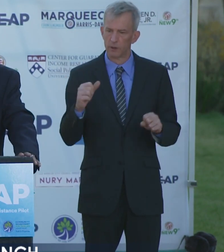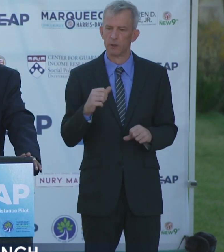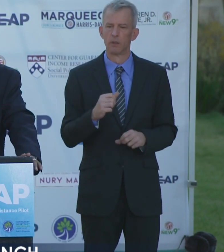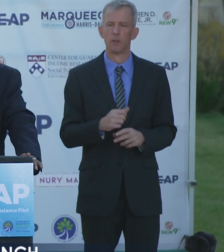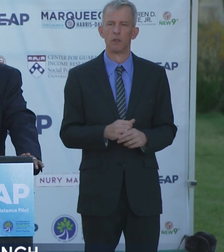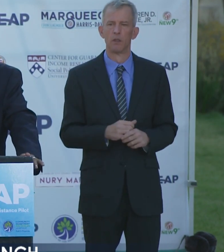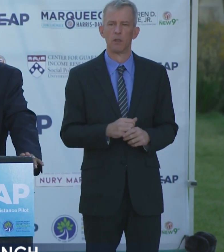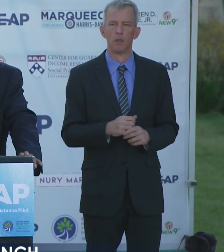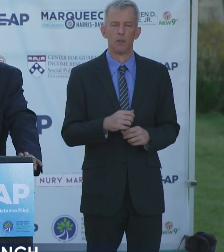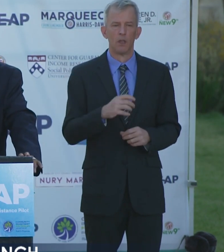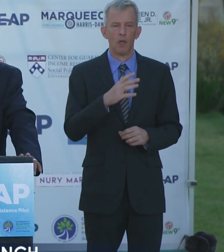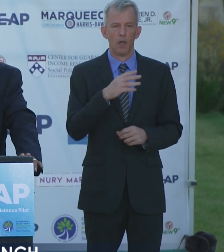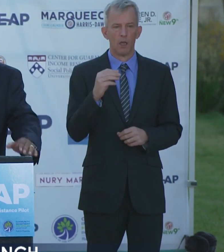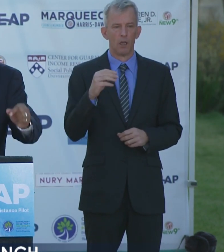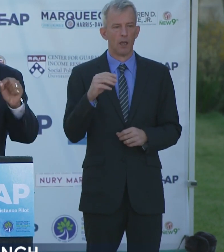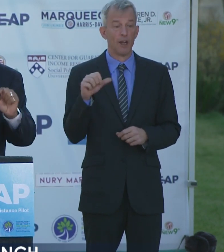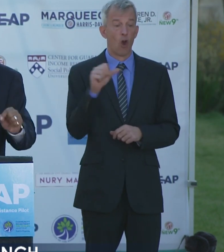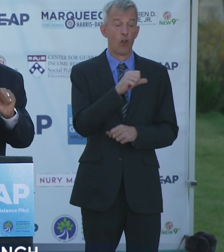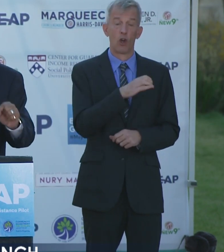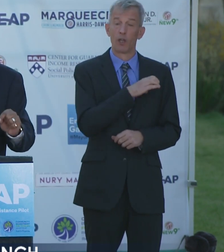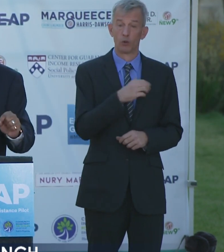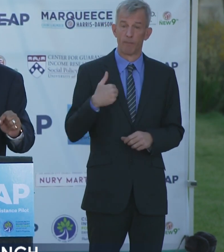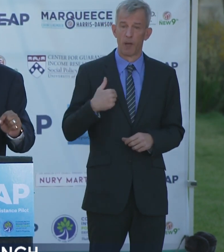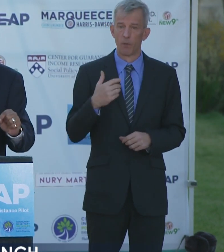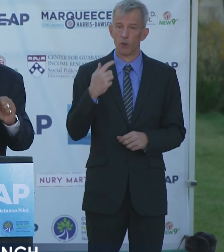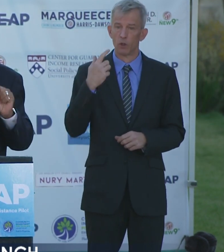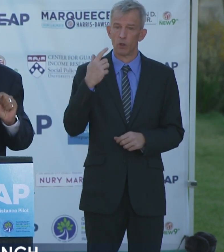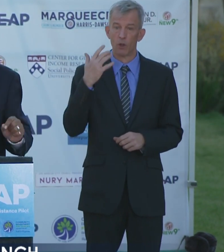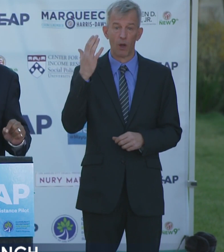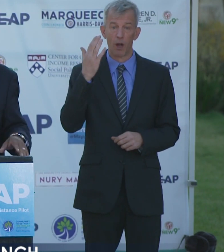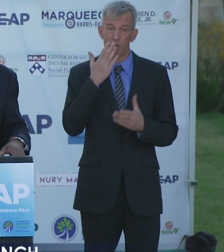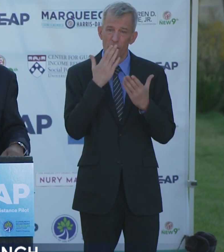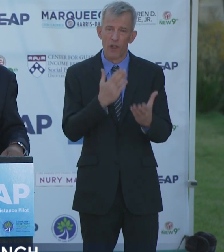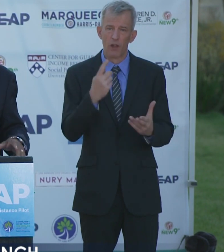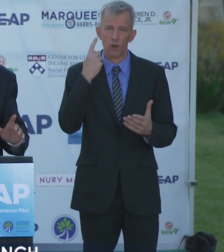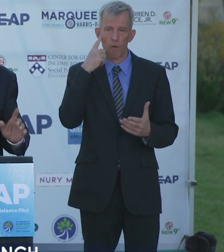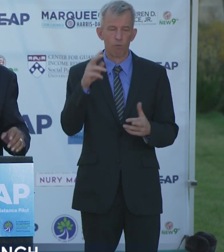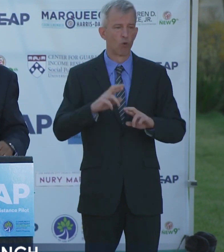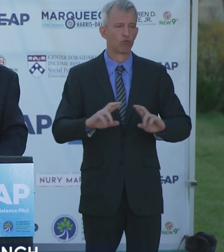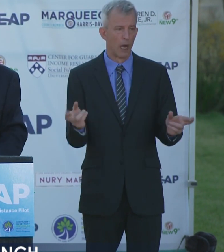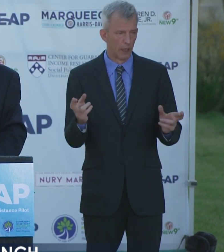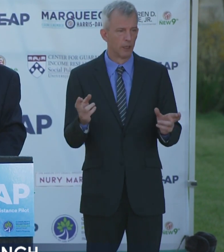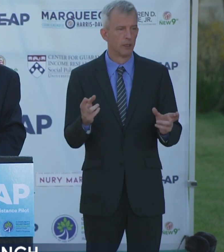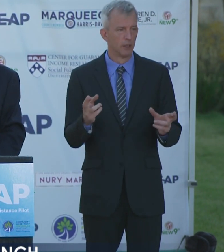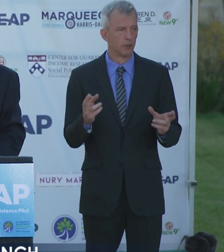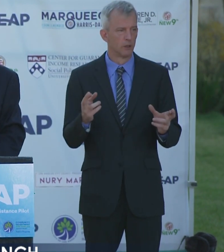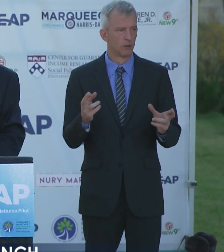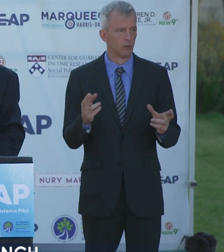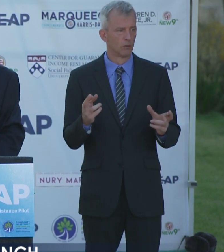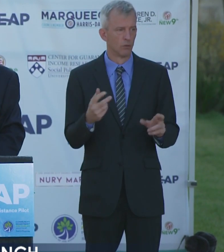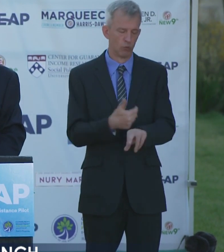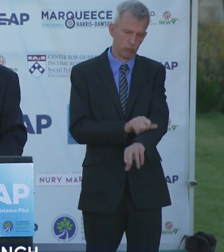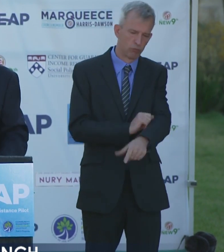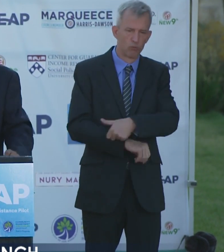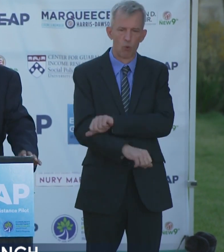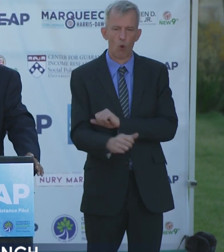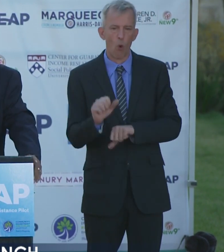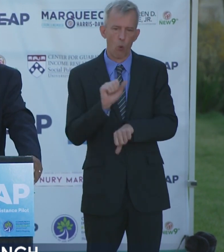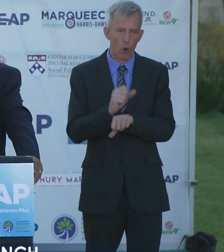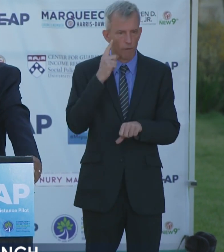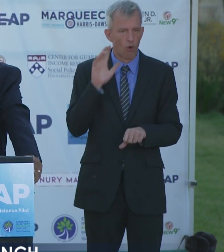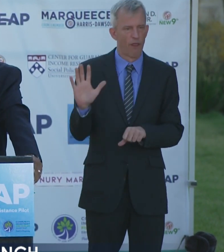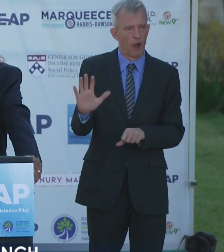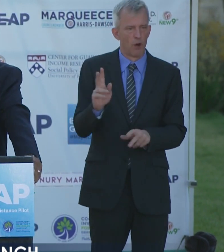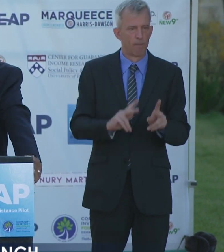colleague, Marquis Dawson, and others, for stepping up in a big way for their constituents as well. We continue